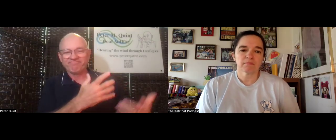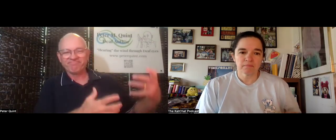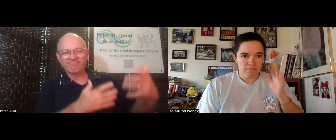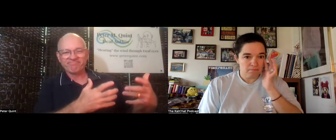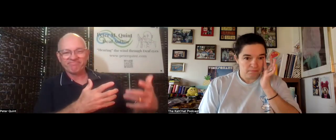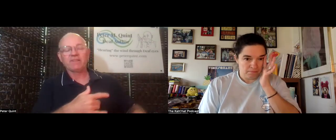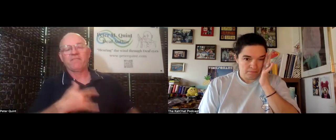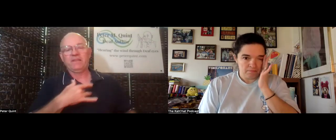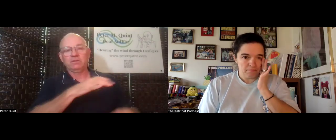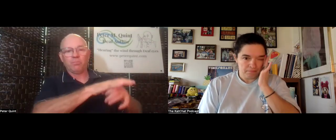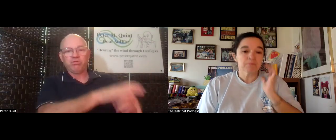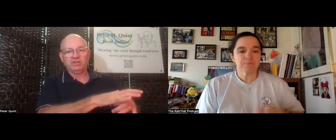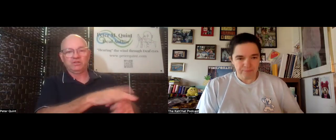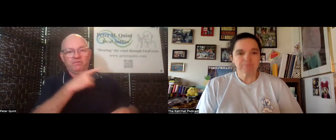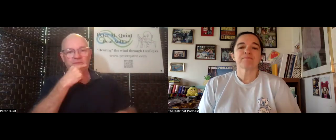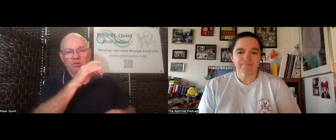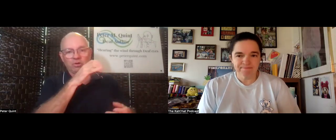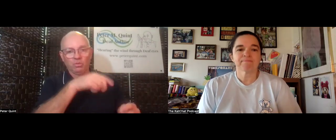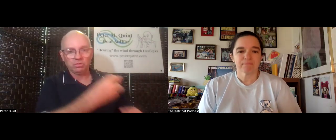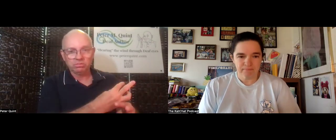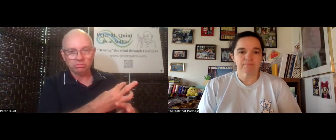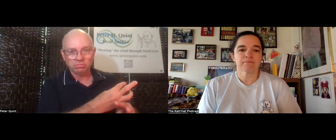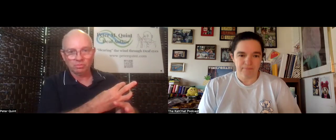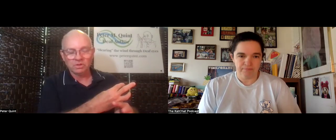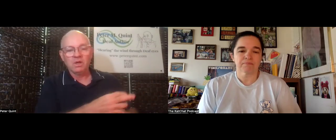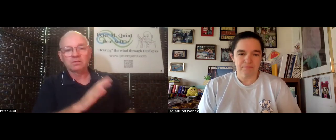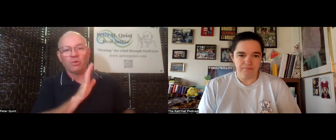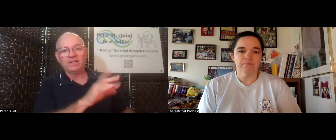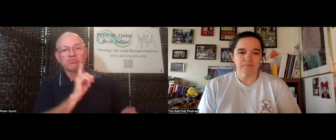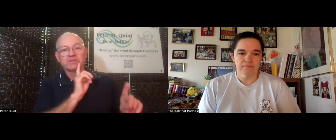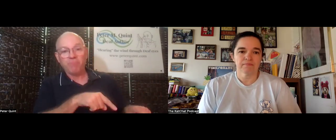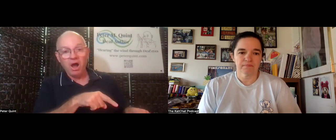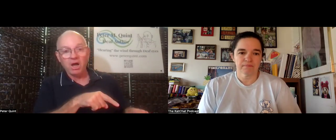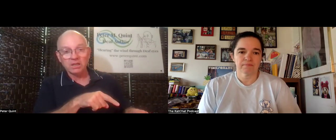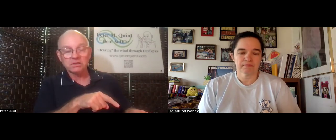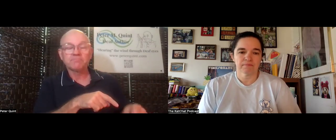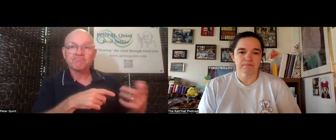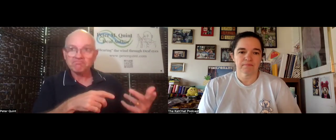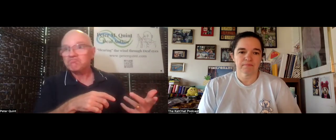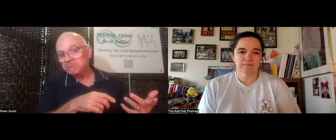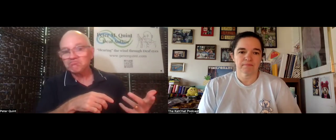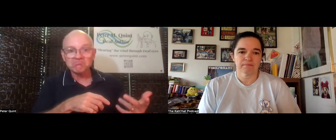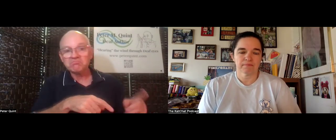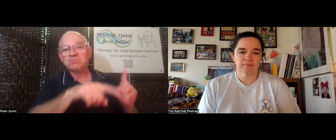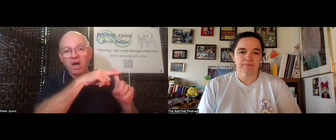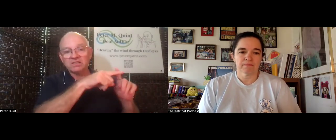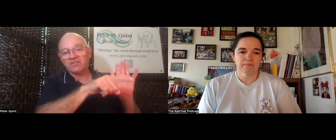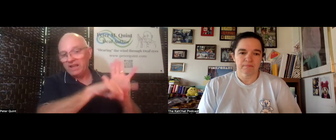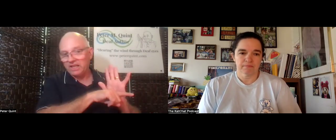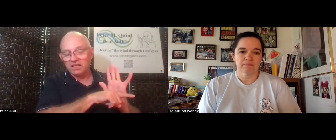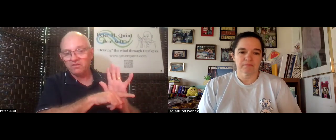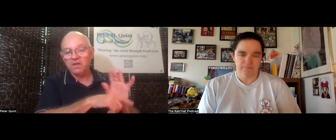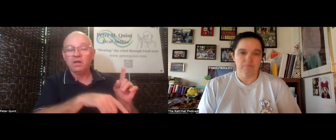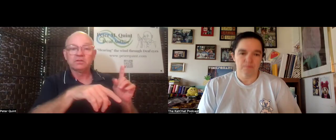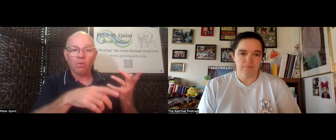he feels oppression from here in the world. So his response is positive